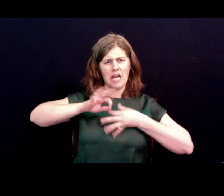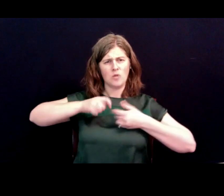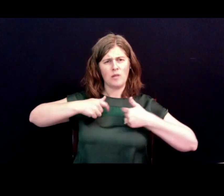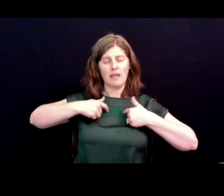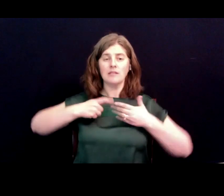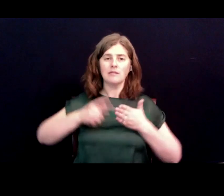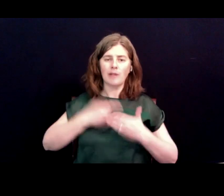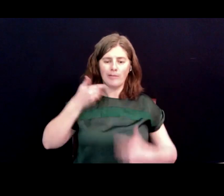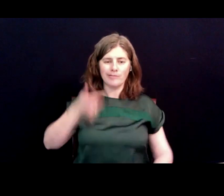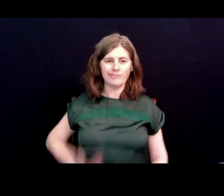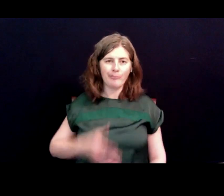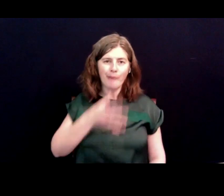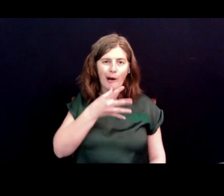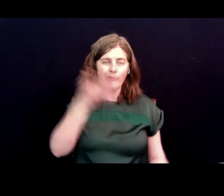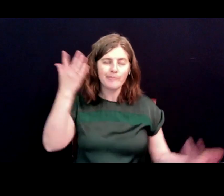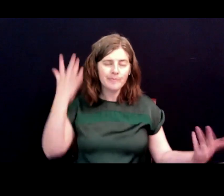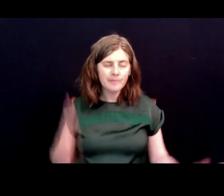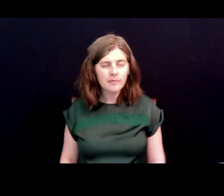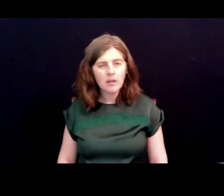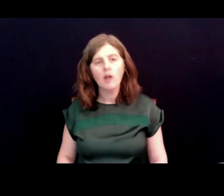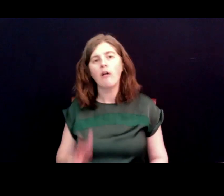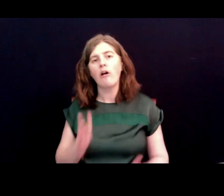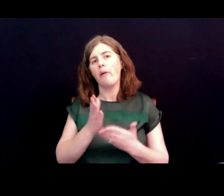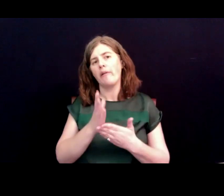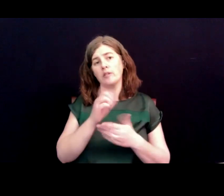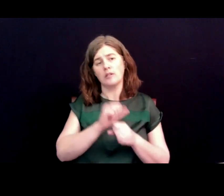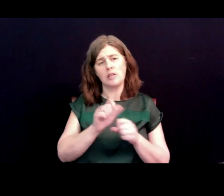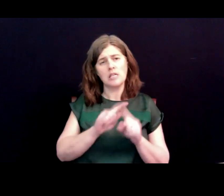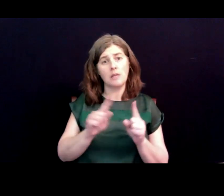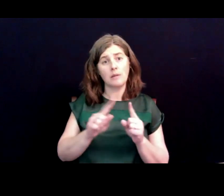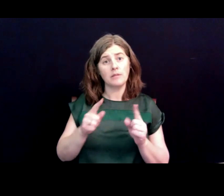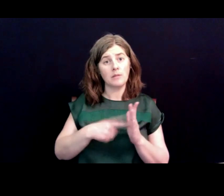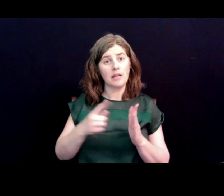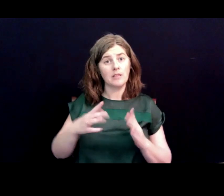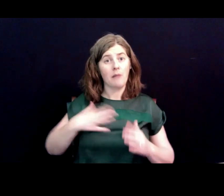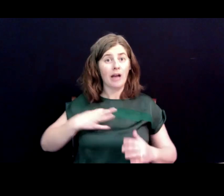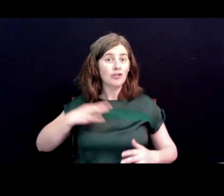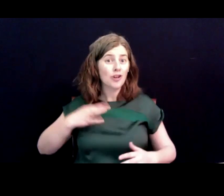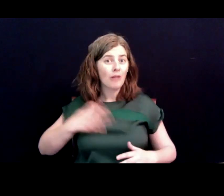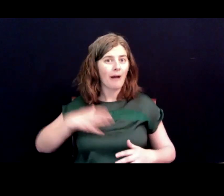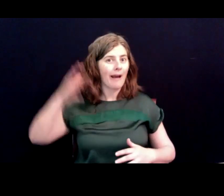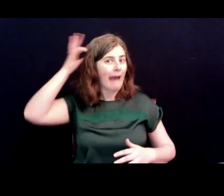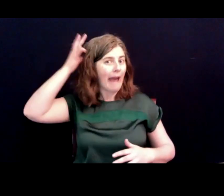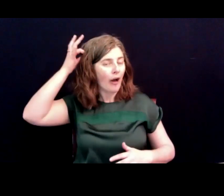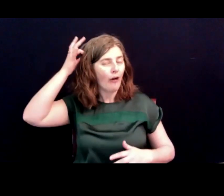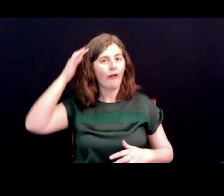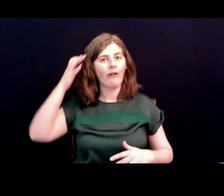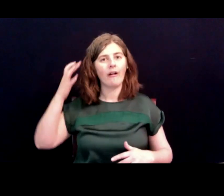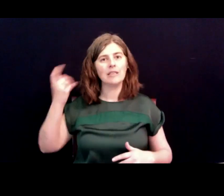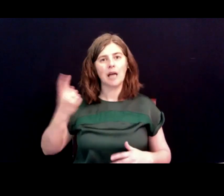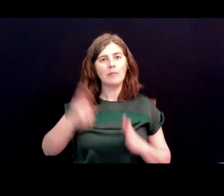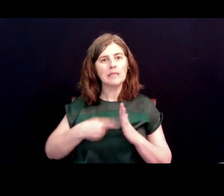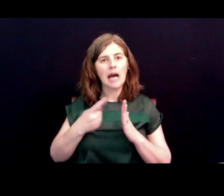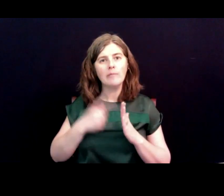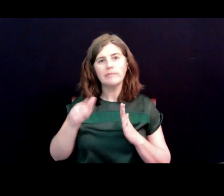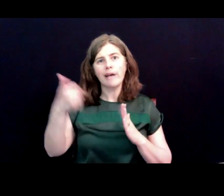you. All right, so then that's something we have to work on. But sometimes it's your nightgown. Sometimes it's your hair. Sometimes it's something